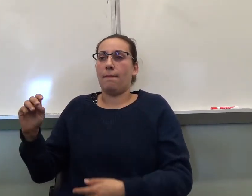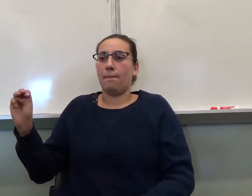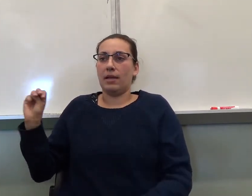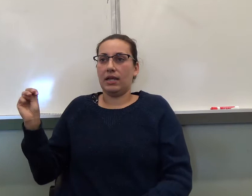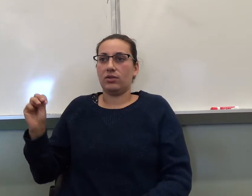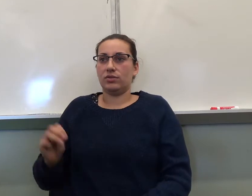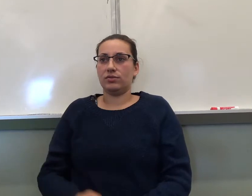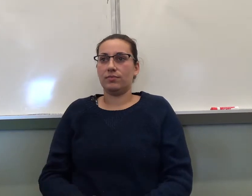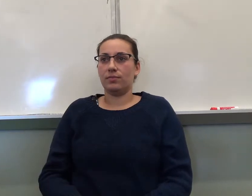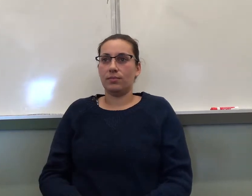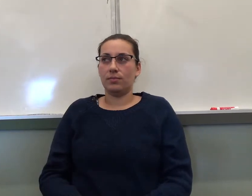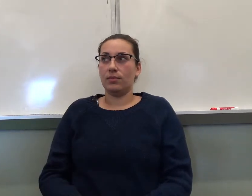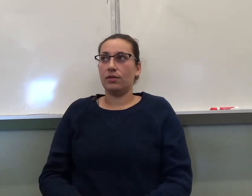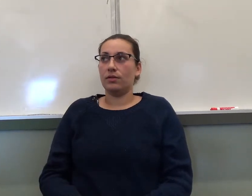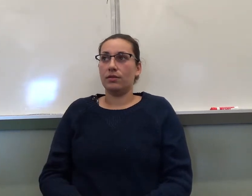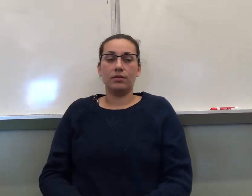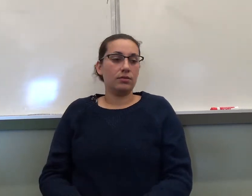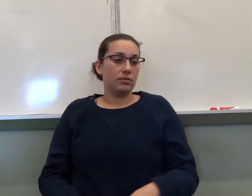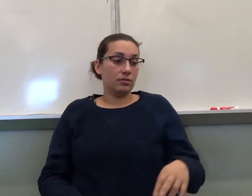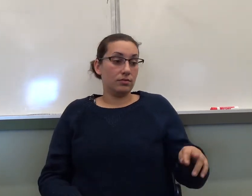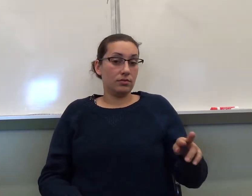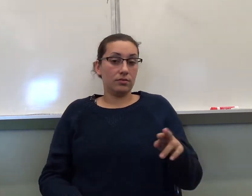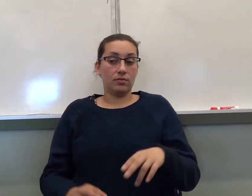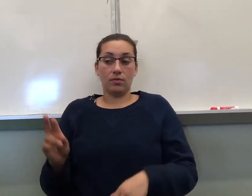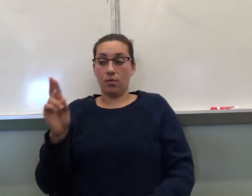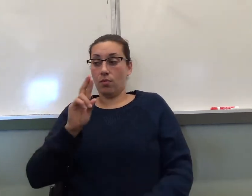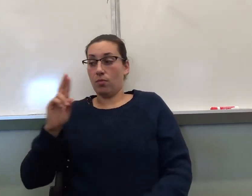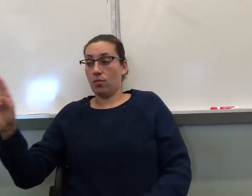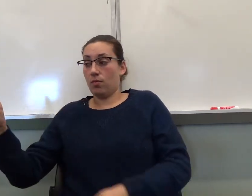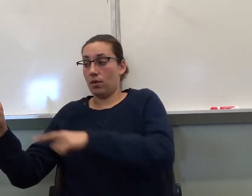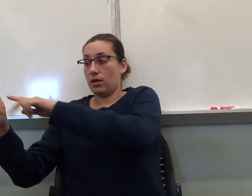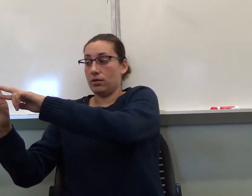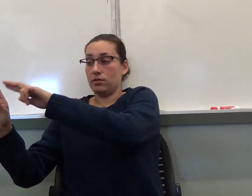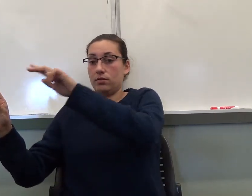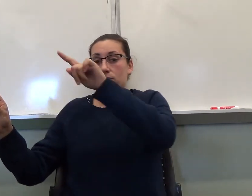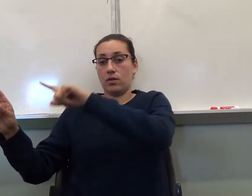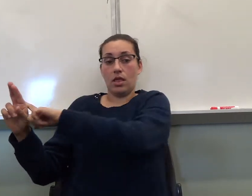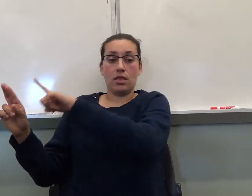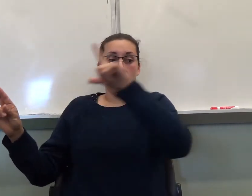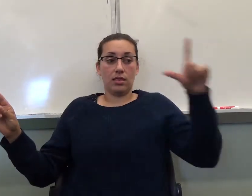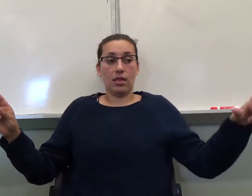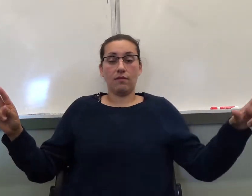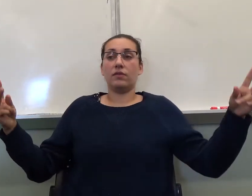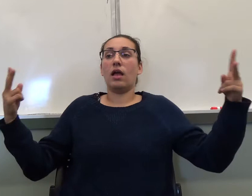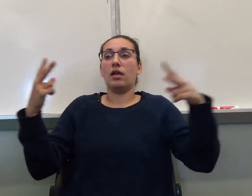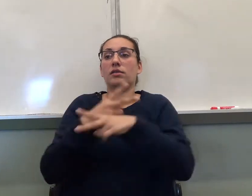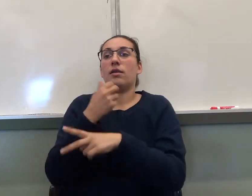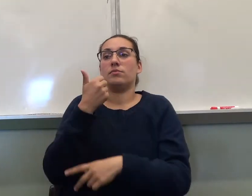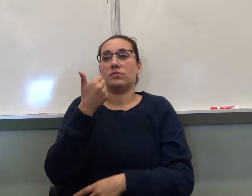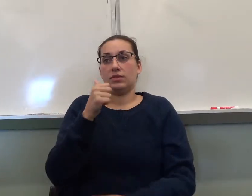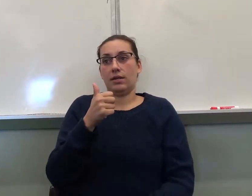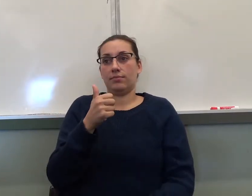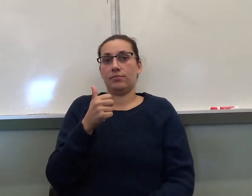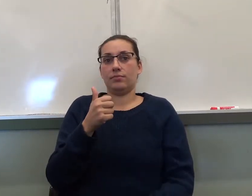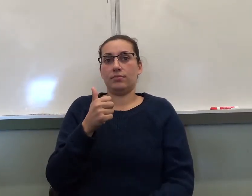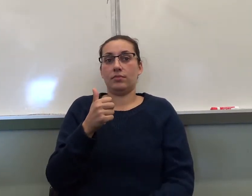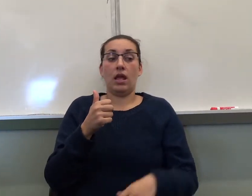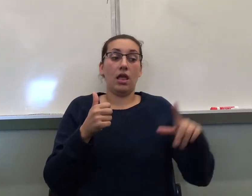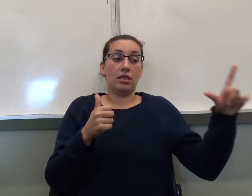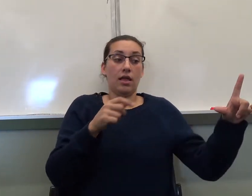Going from right to left, you multiply by 10 to go between any two. Going from left to right, you divide by